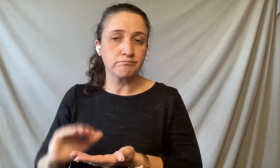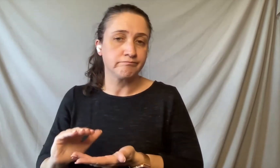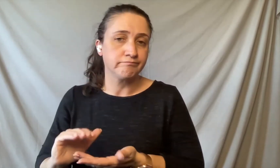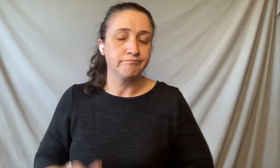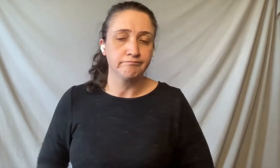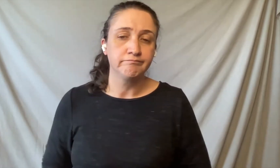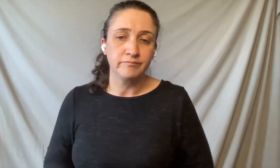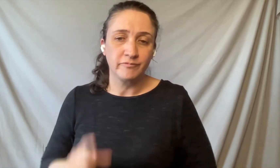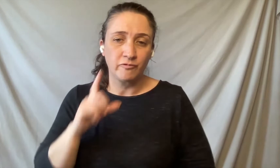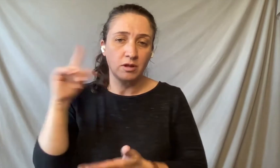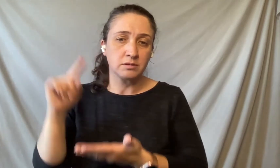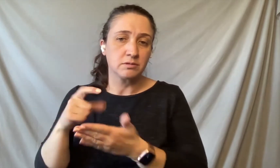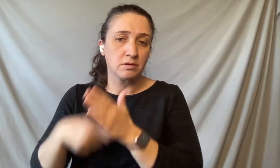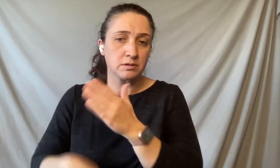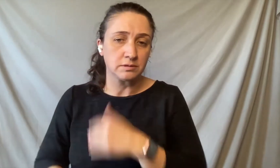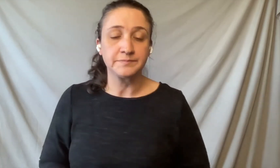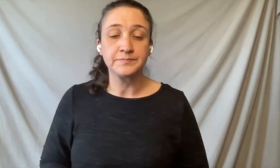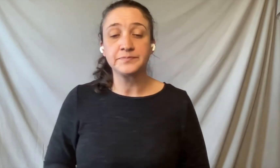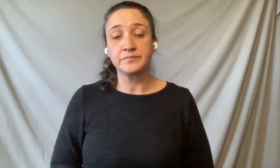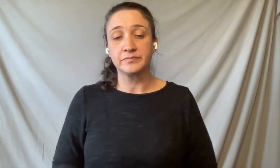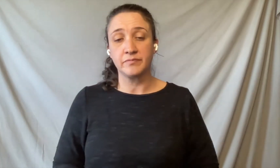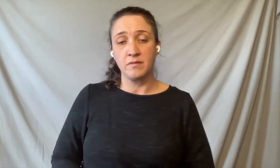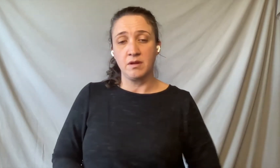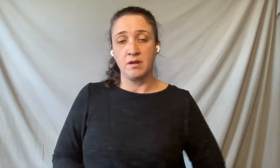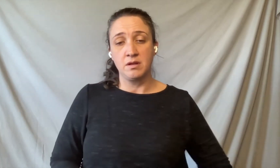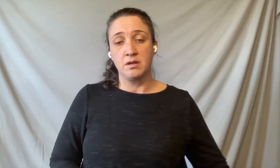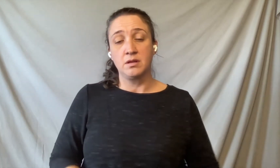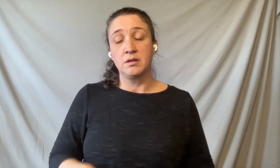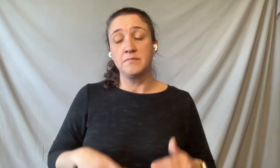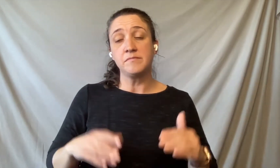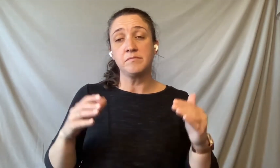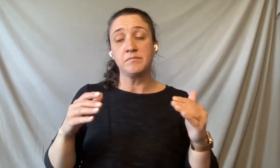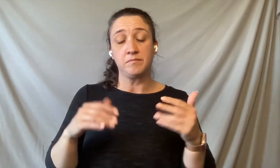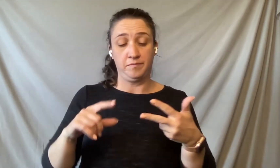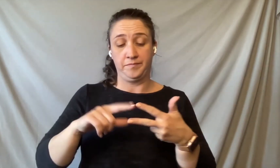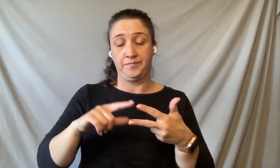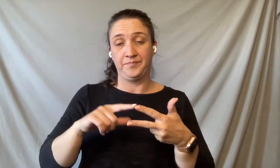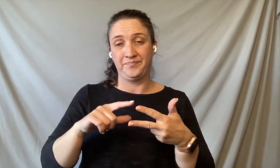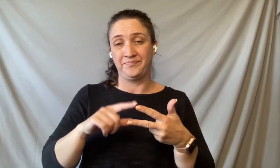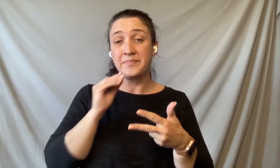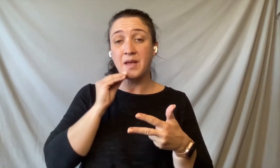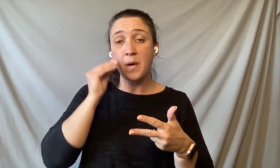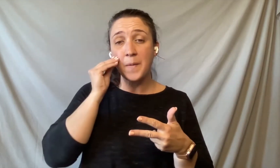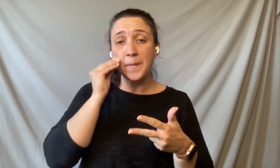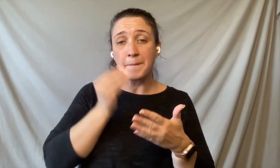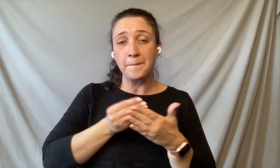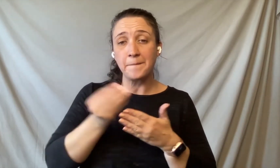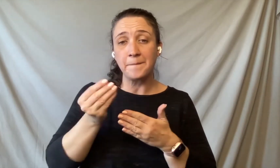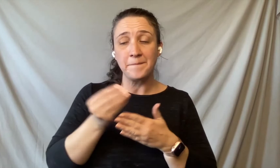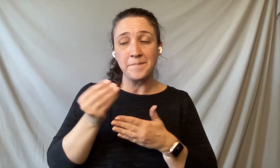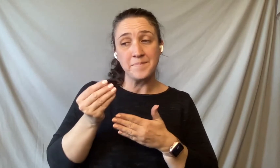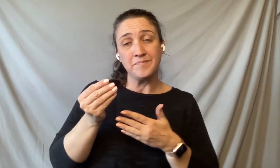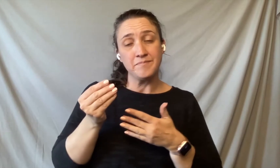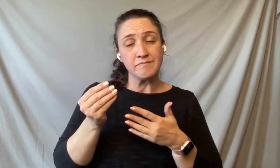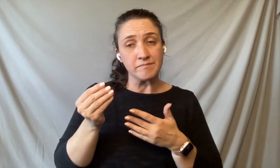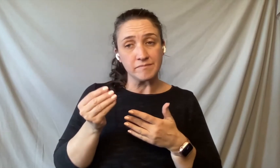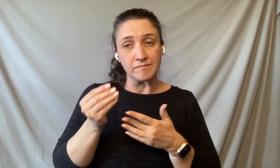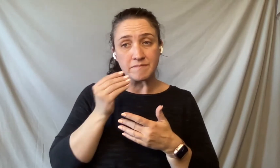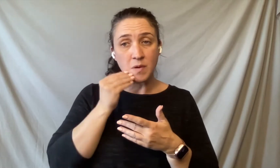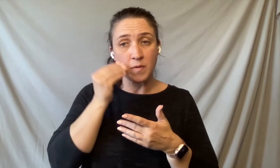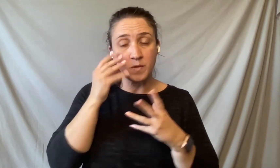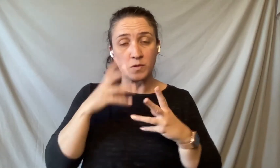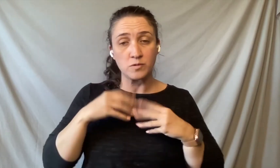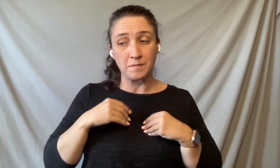then under the second bucket of home ownership, I think that